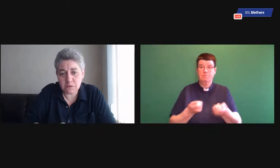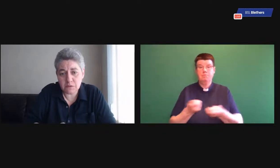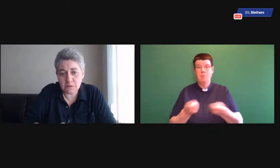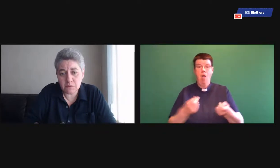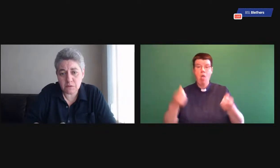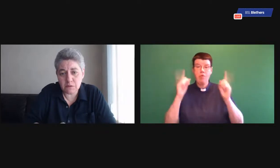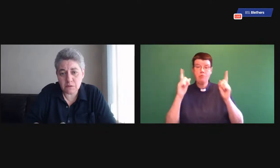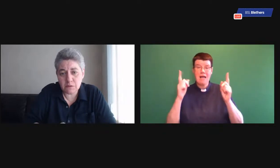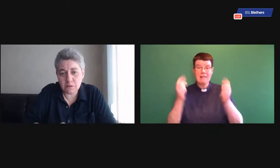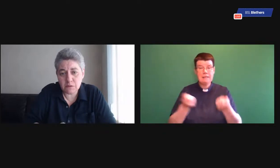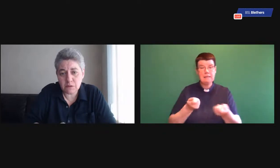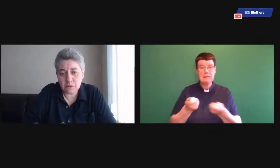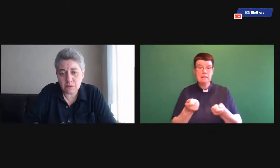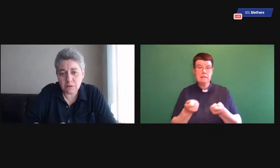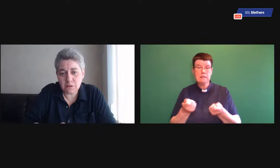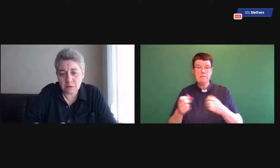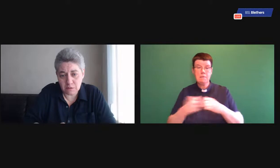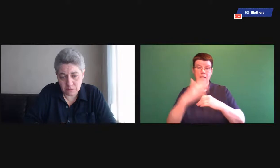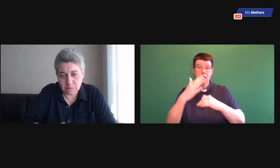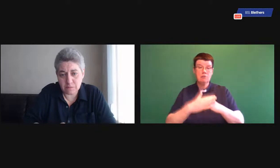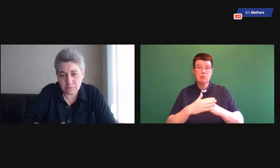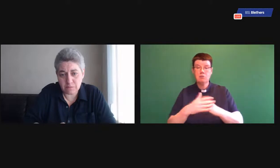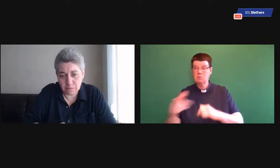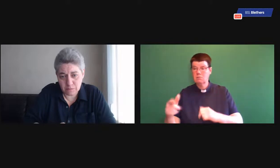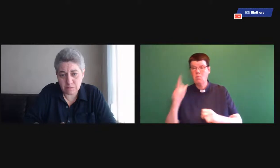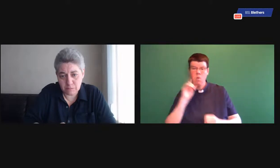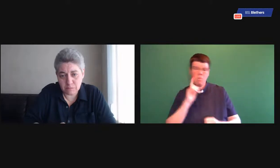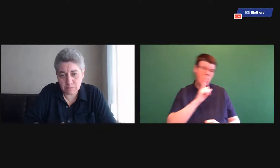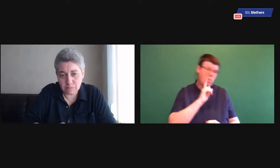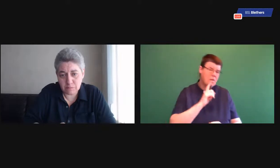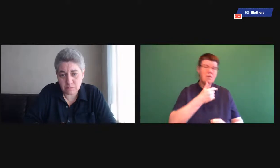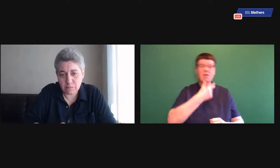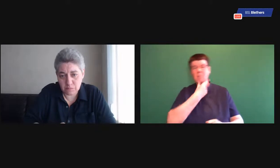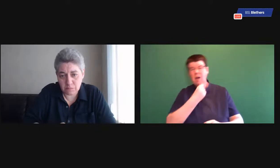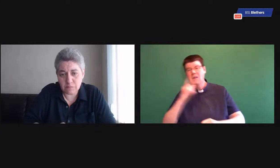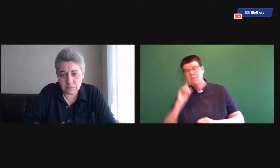want to preside in that, then you opt in.